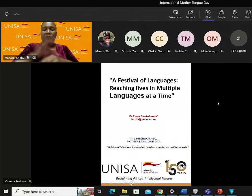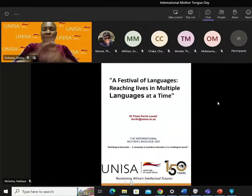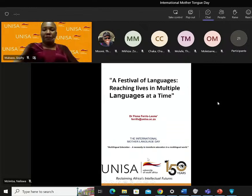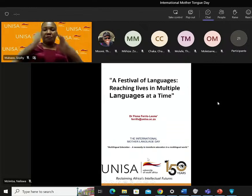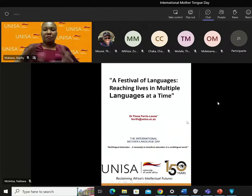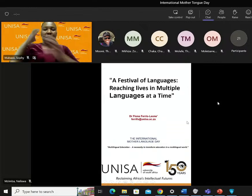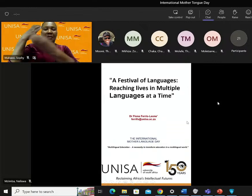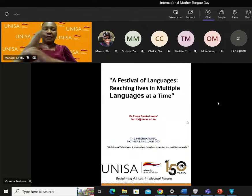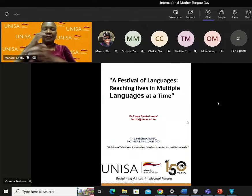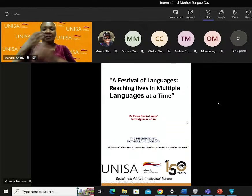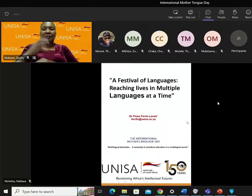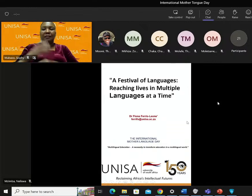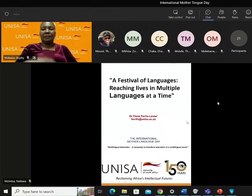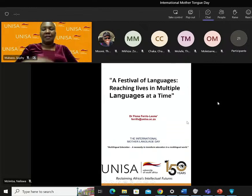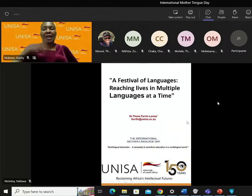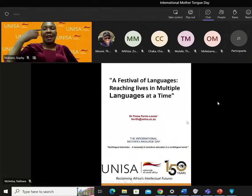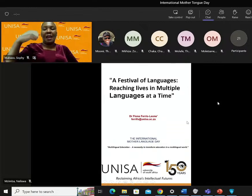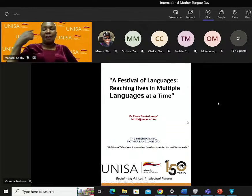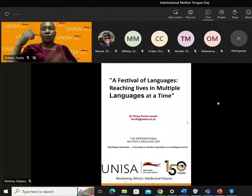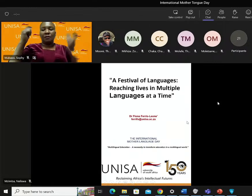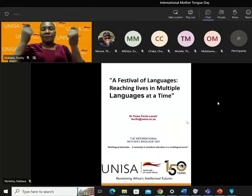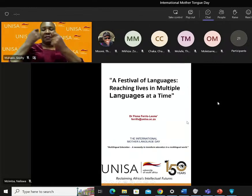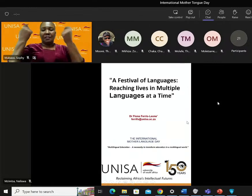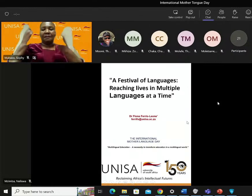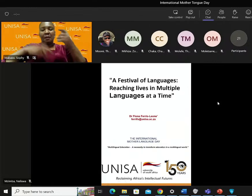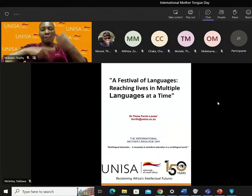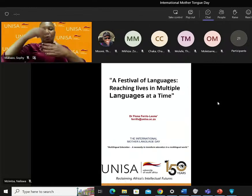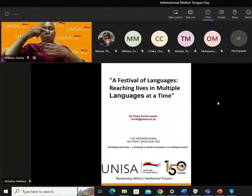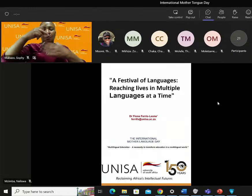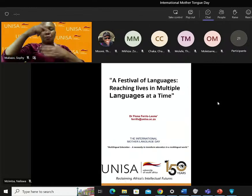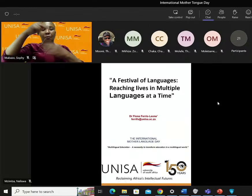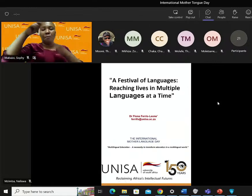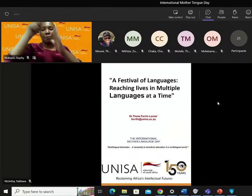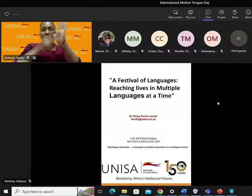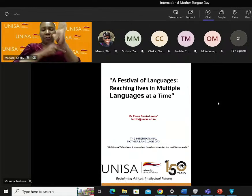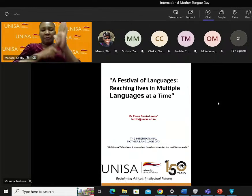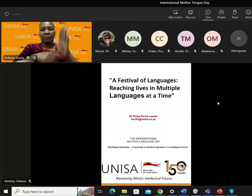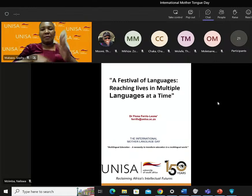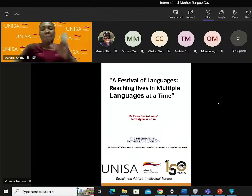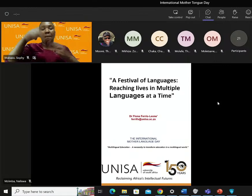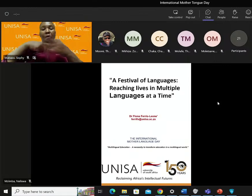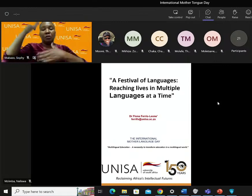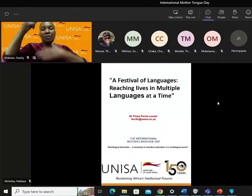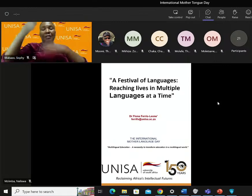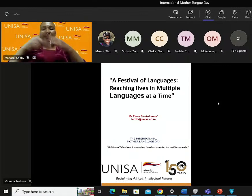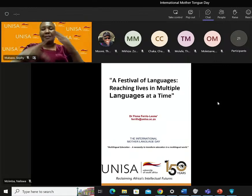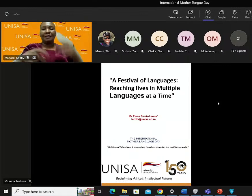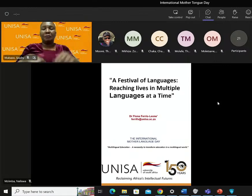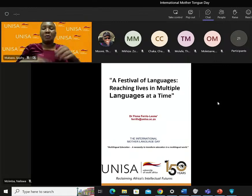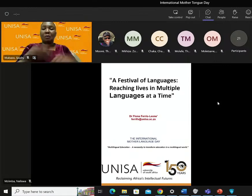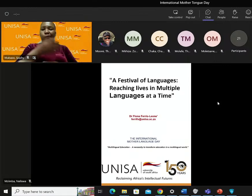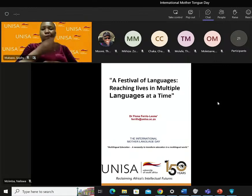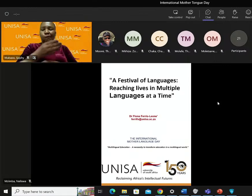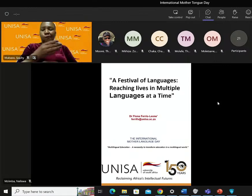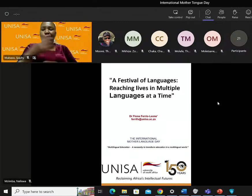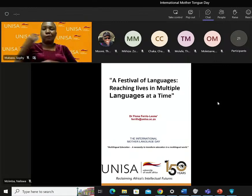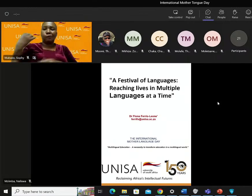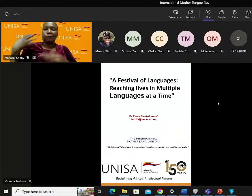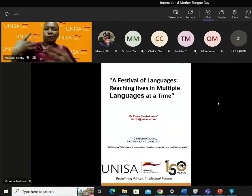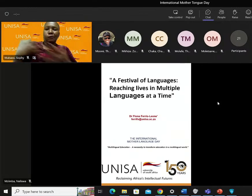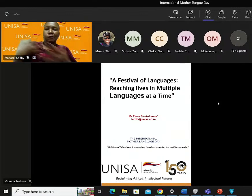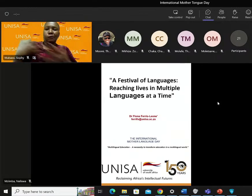the Language Festivals Program. It's a project that have been running a number of years, and I've been in charge